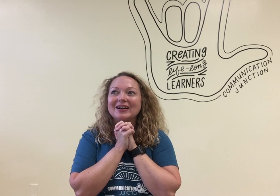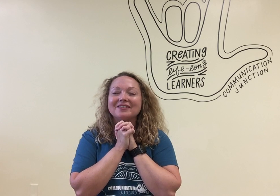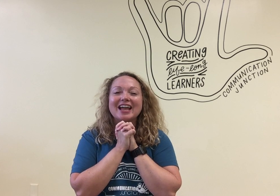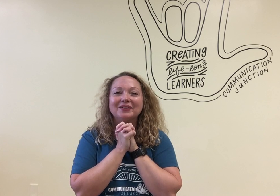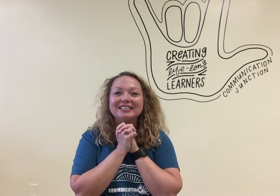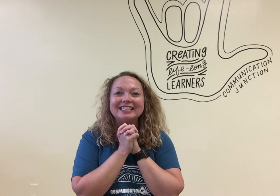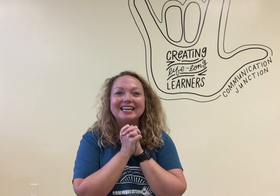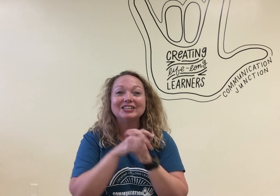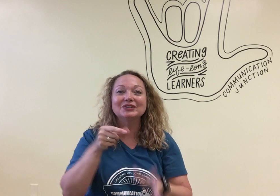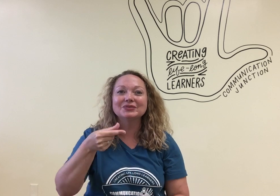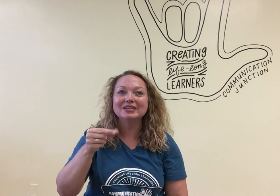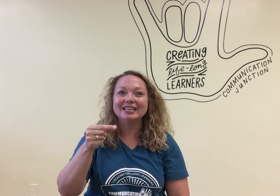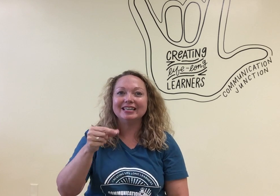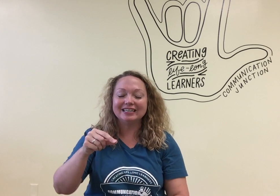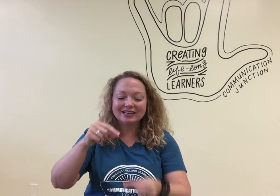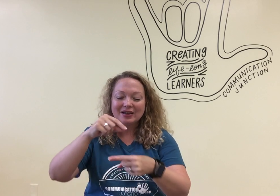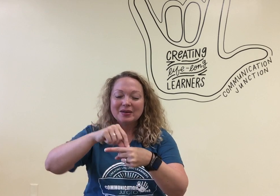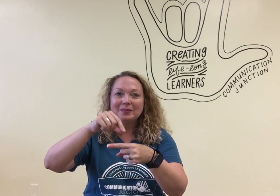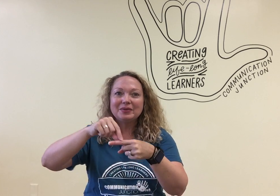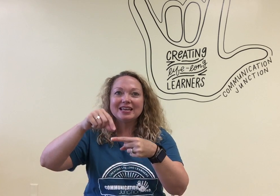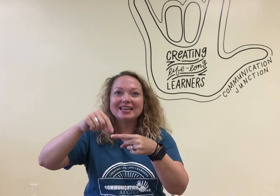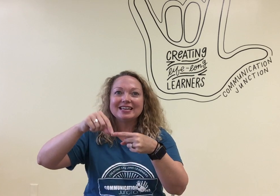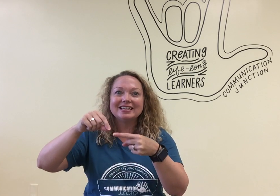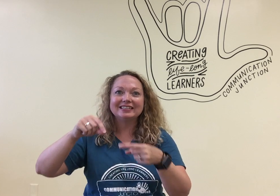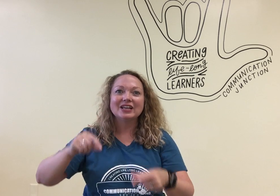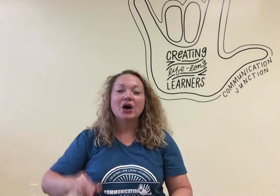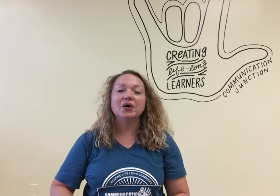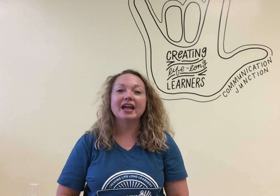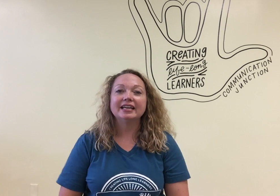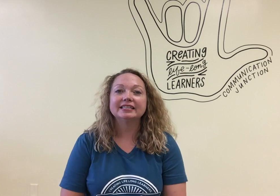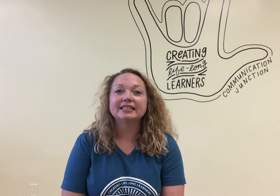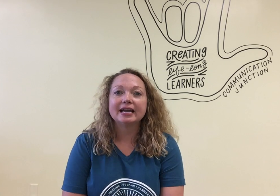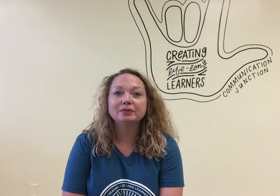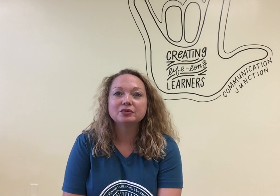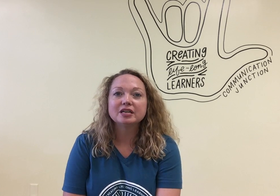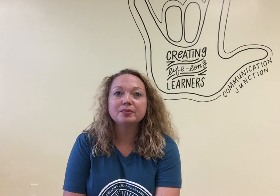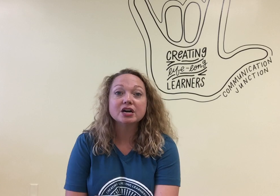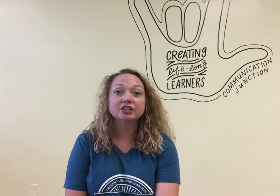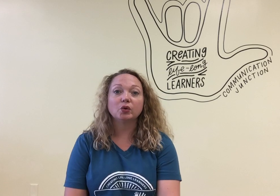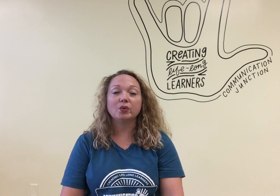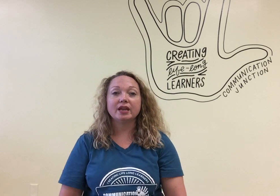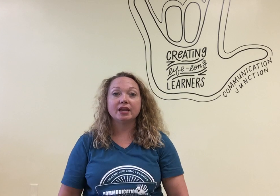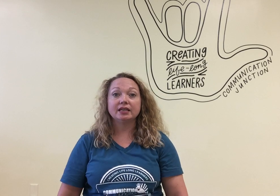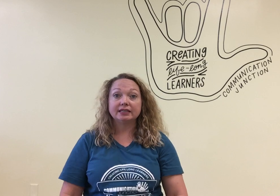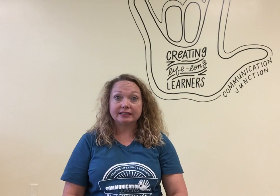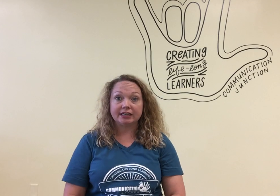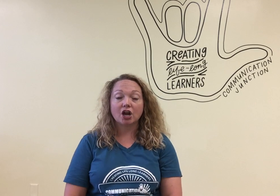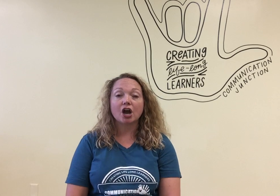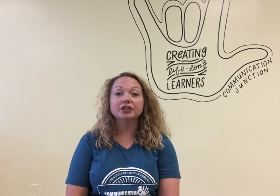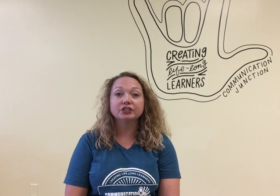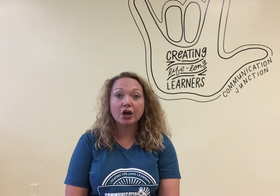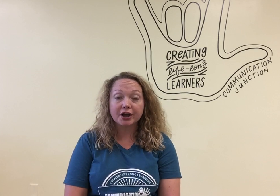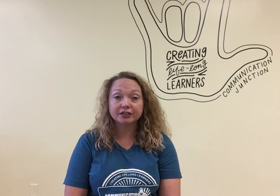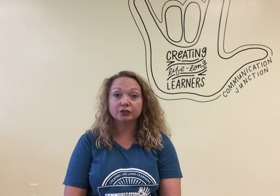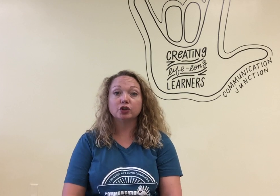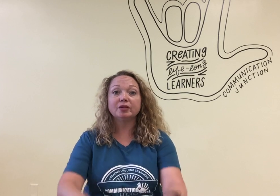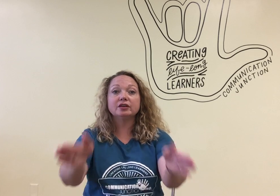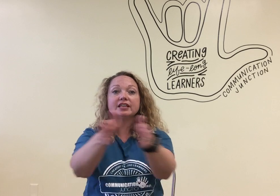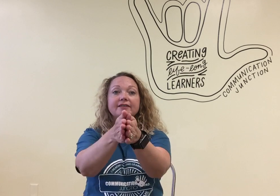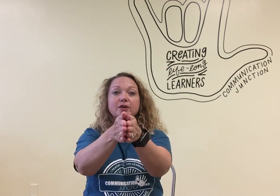of counting in green peas. Okay, it is time to read a book, so we need to sing our song. So show me your sign for